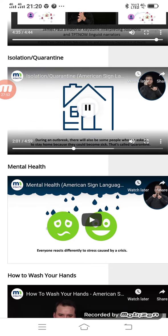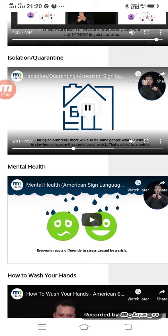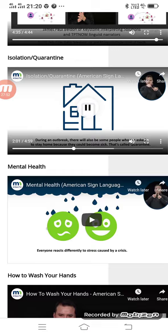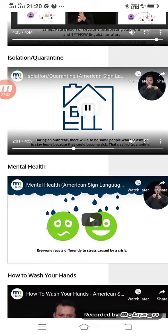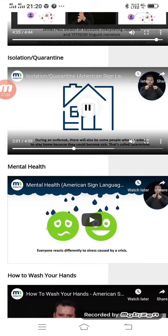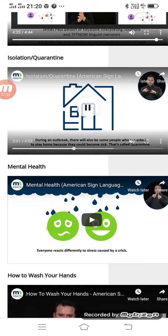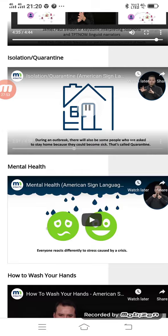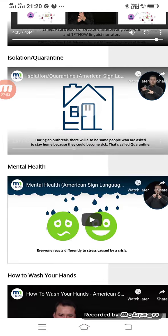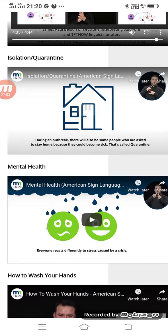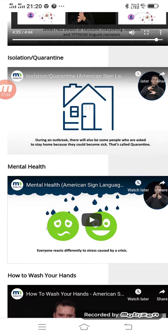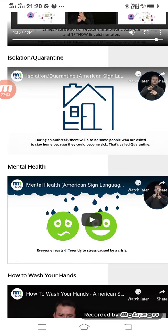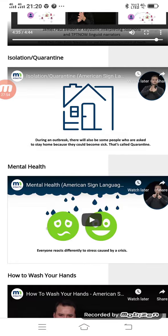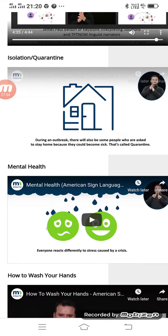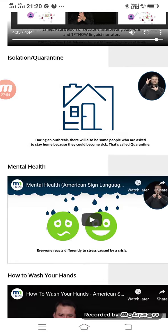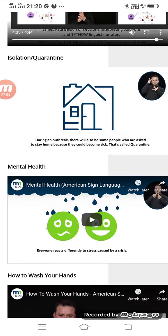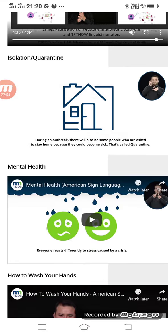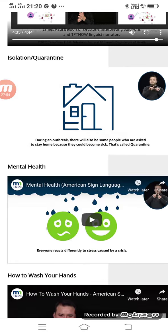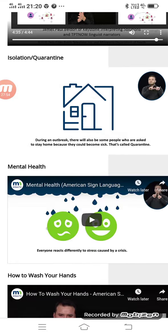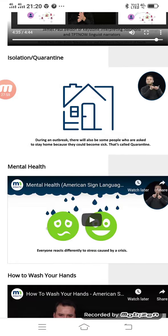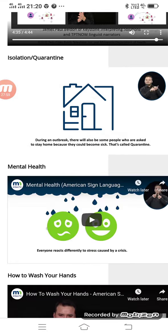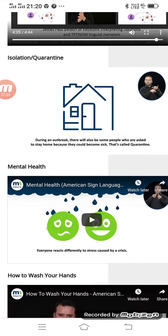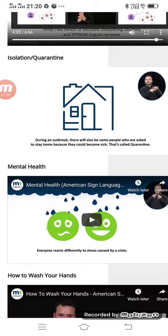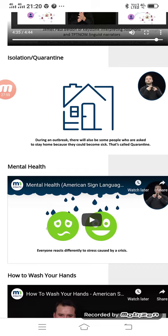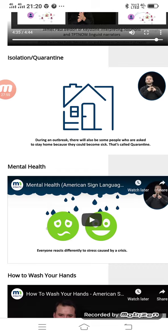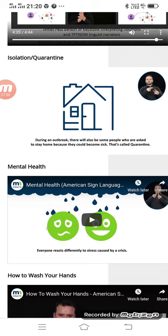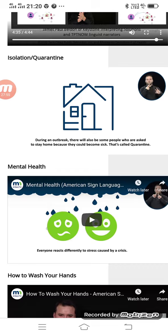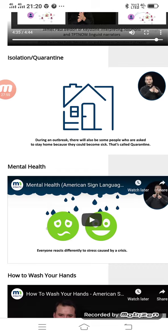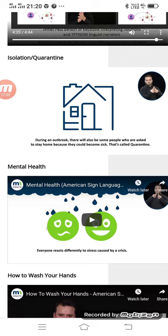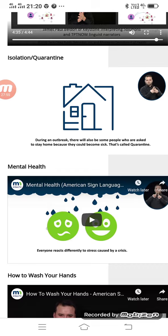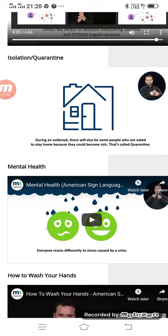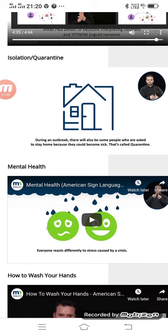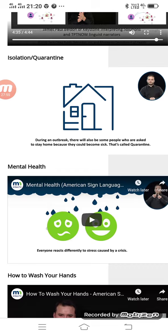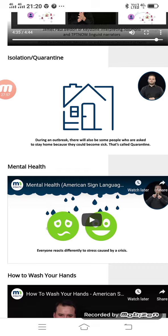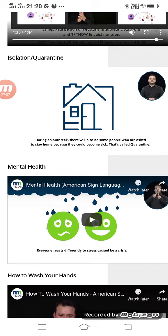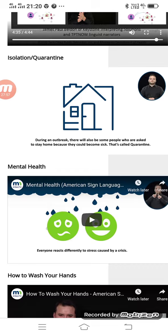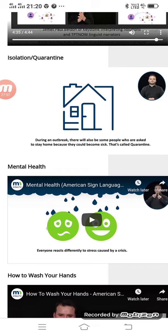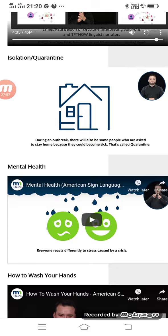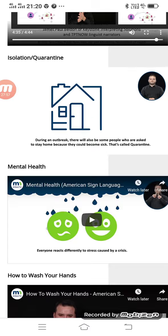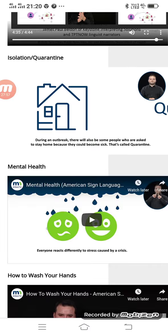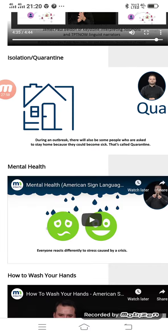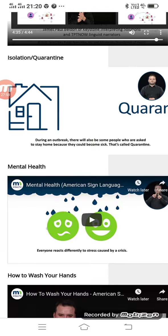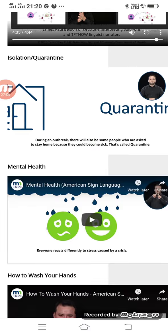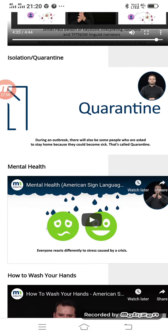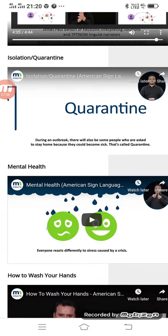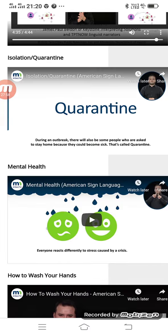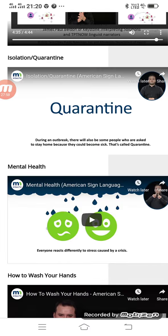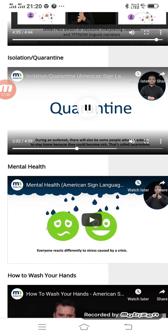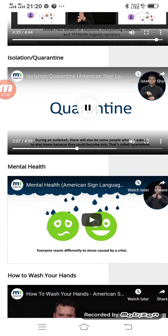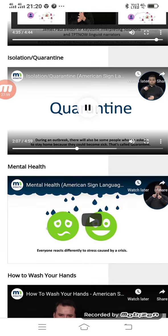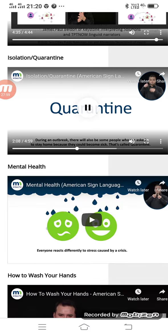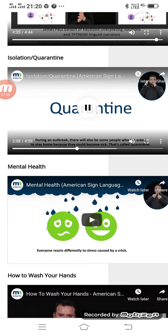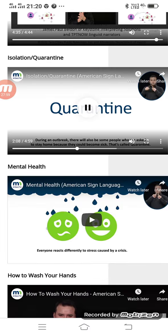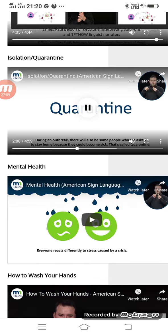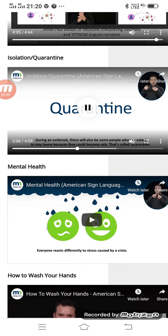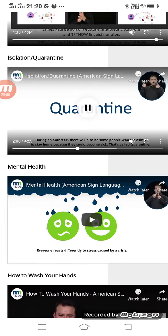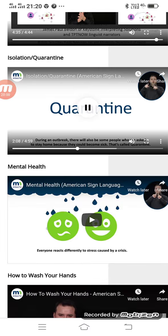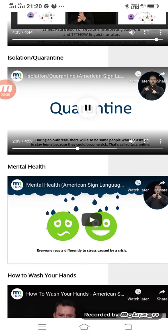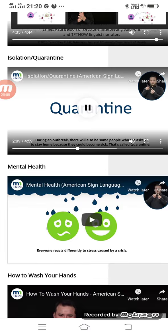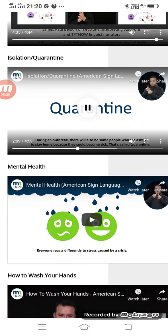During an outbreak, there will also be some people who are asked to stay home because they could become sick. That's